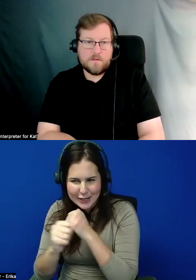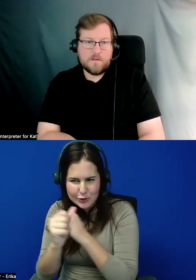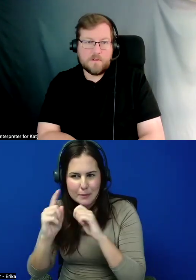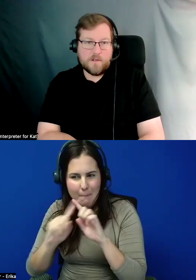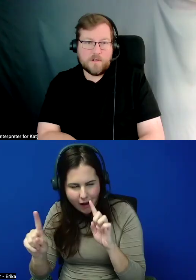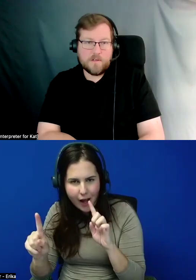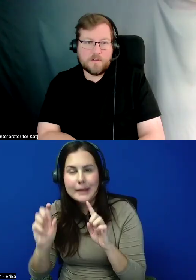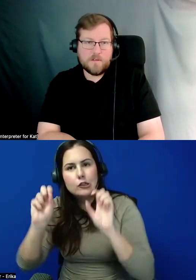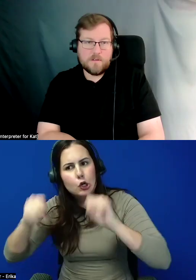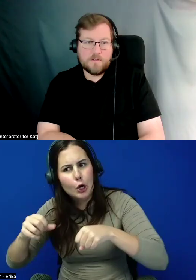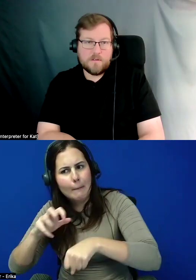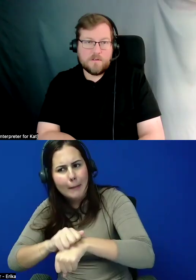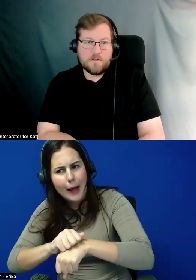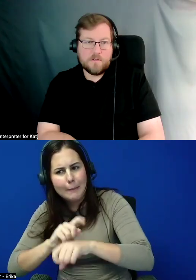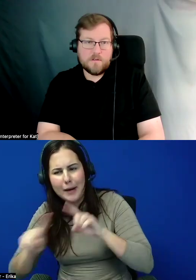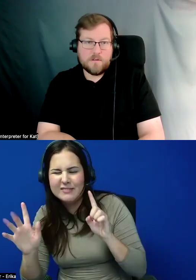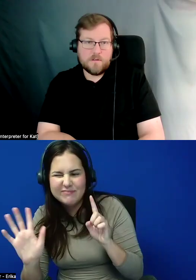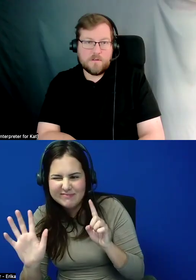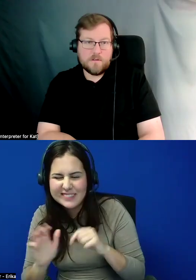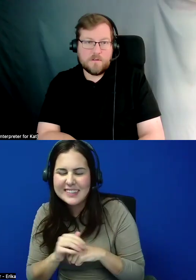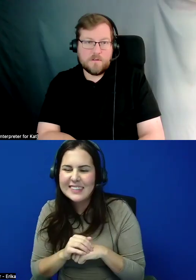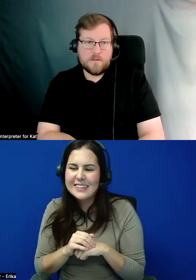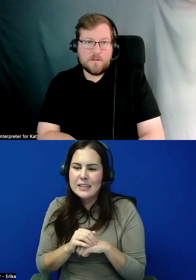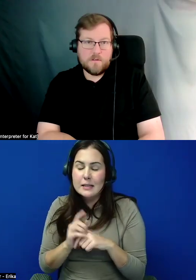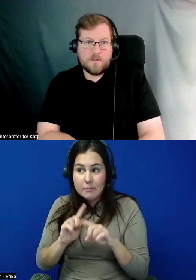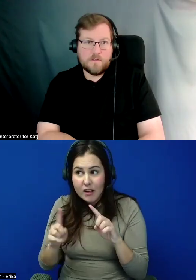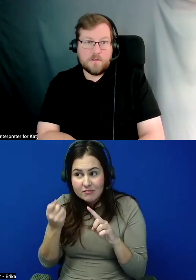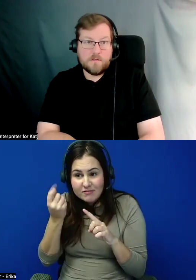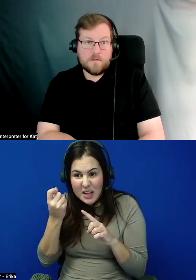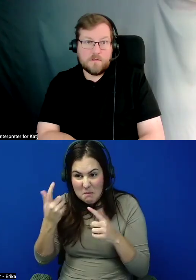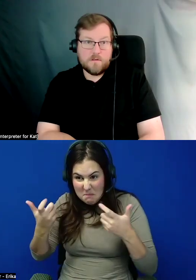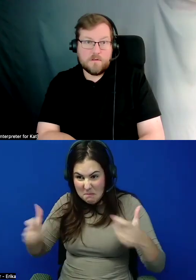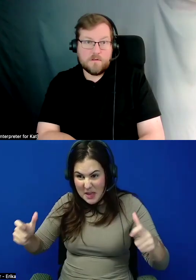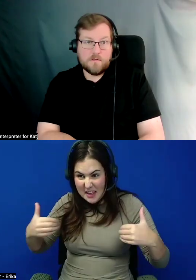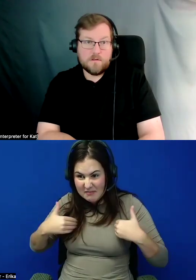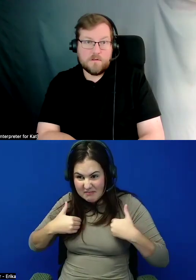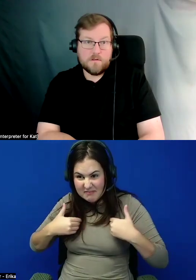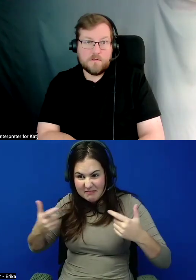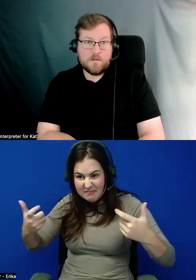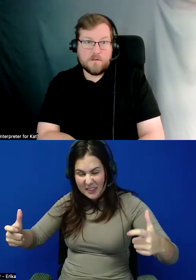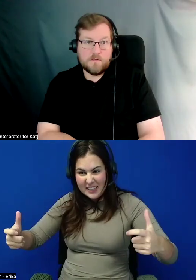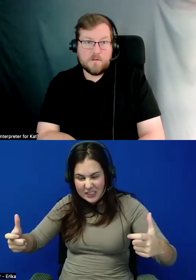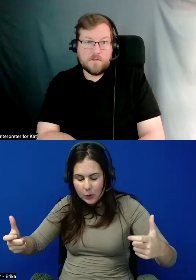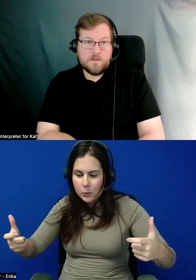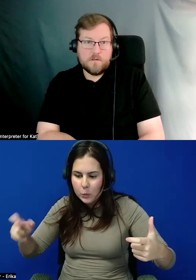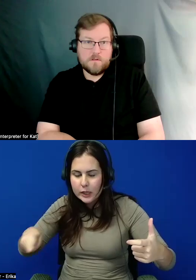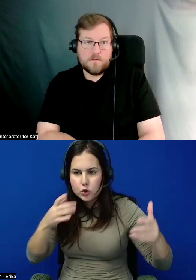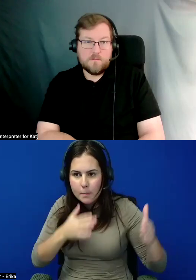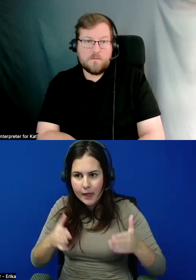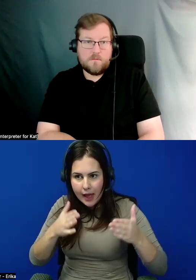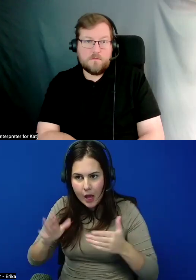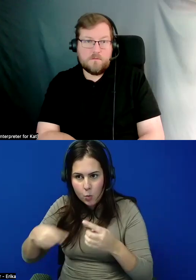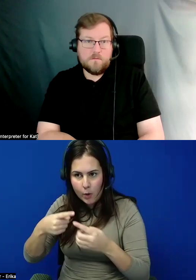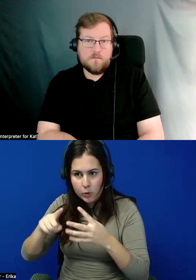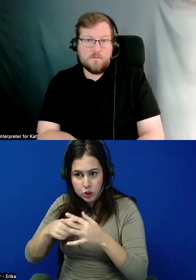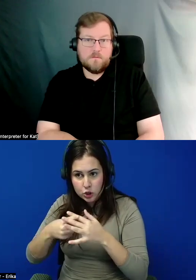badly. Right. But at the same time, it was a pretty big iguana, so we planned like, okay, when the iguana comes out, we'll put it